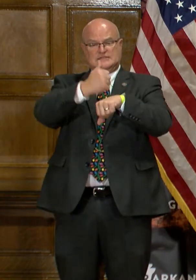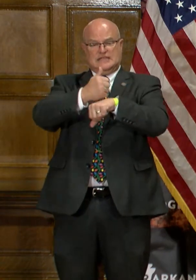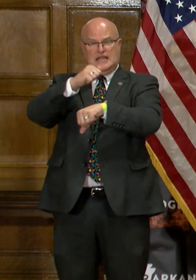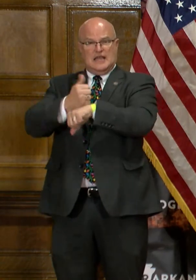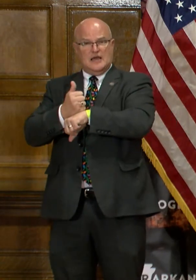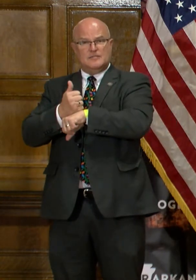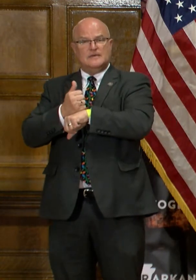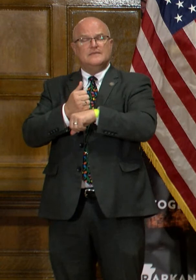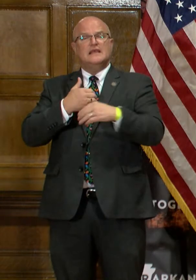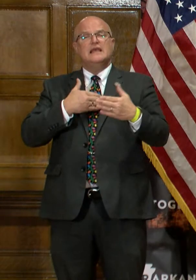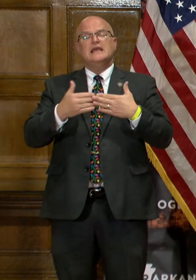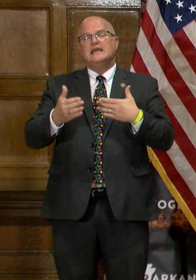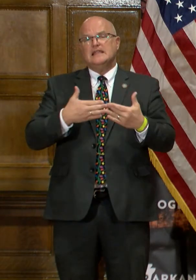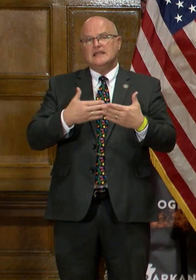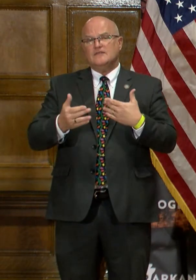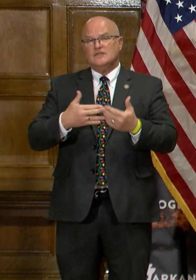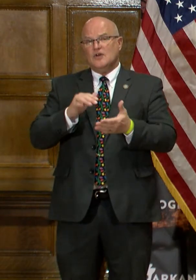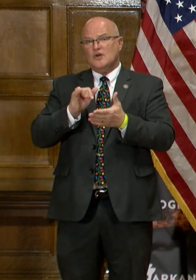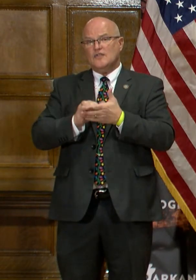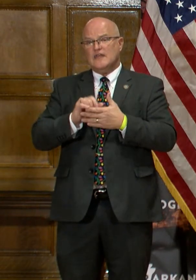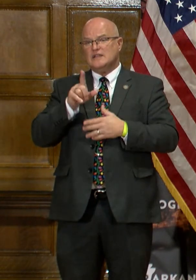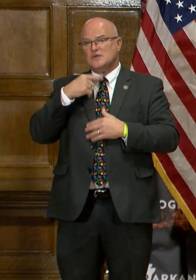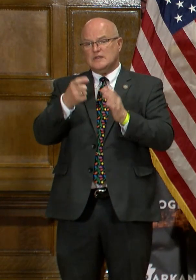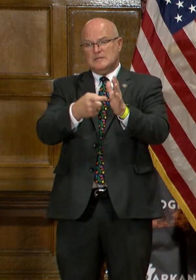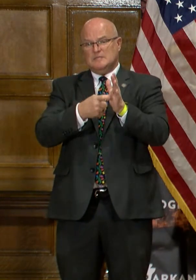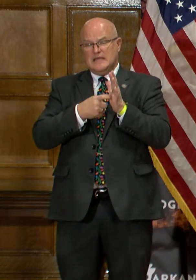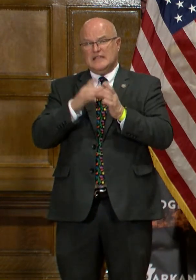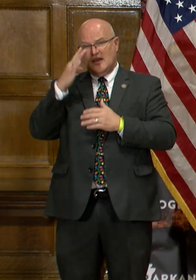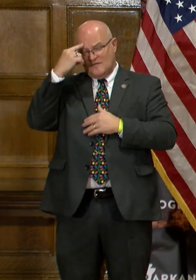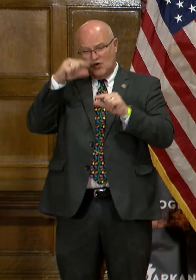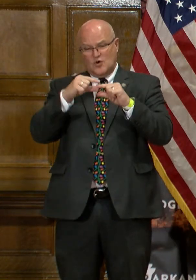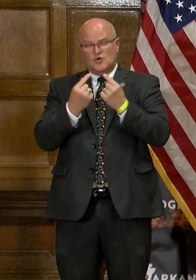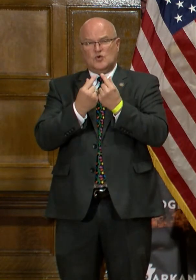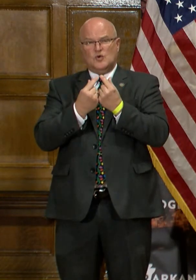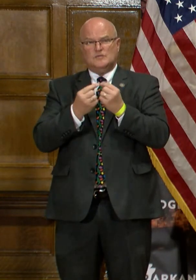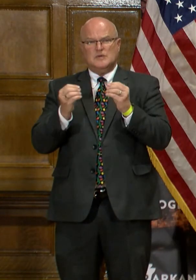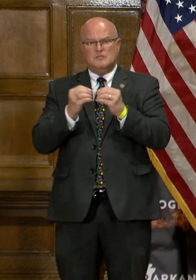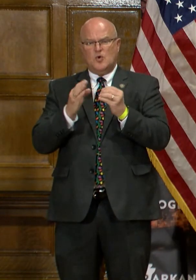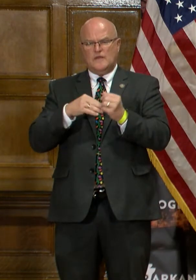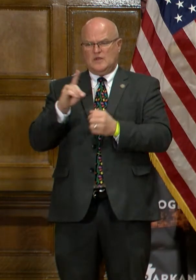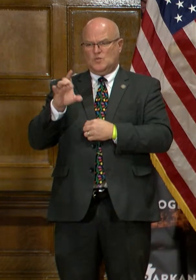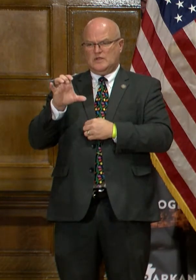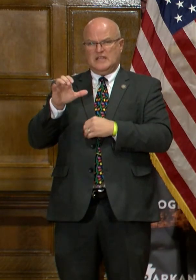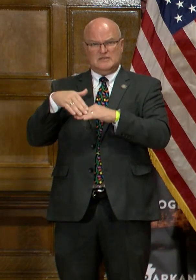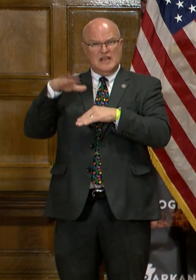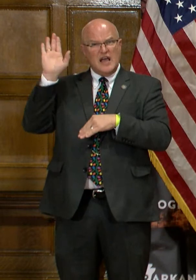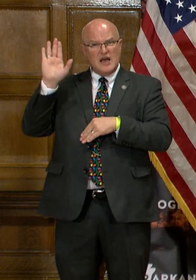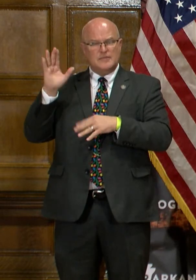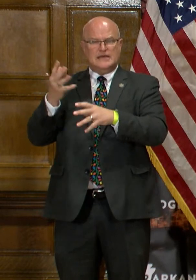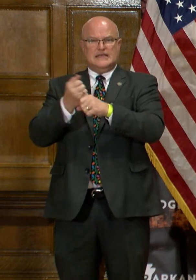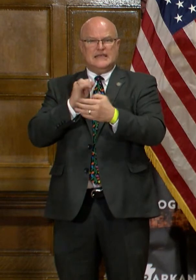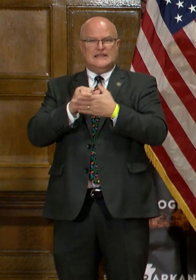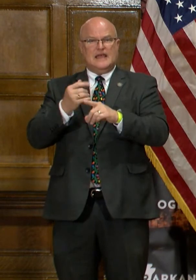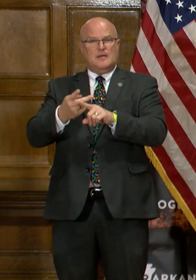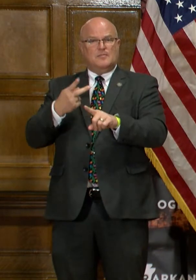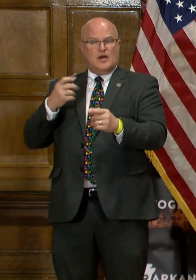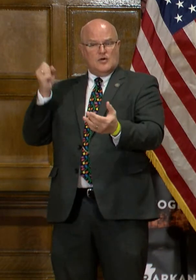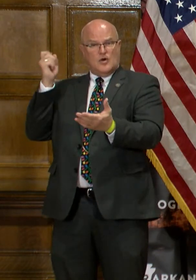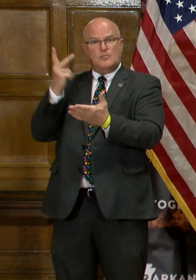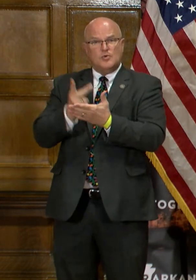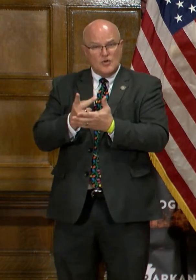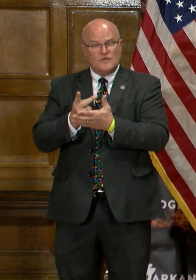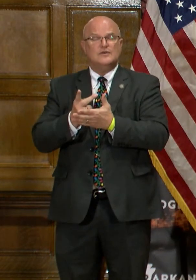place, and even though that's only mandated for groups of 100 or more to get that prior